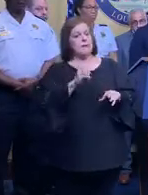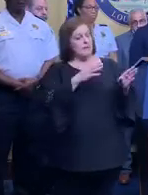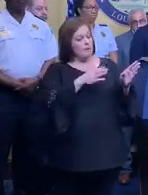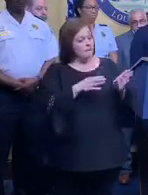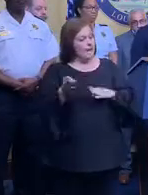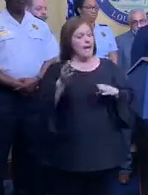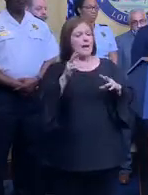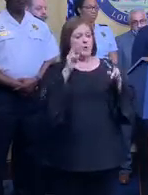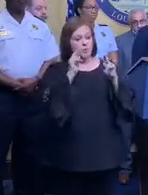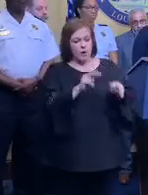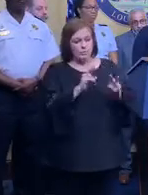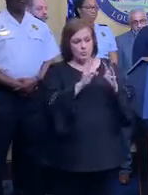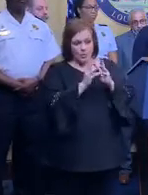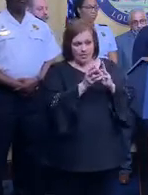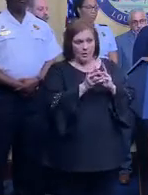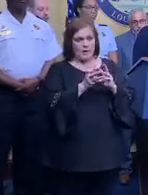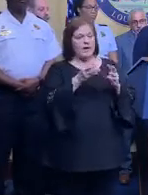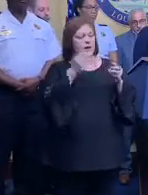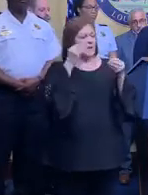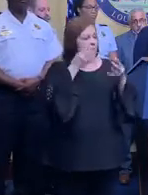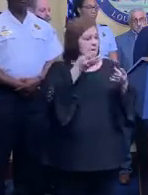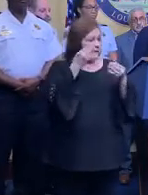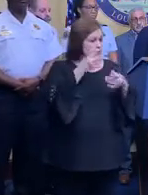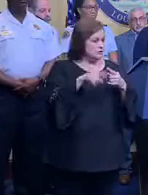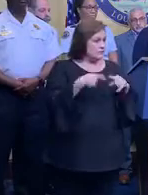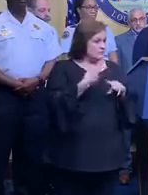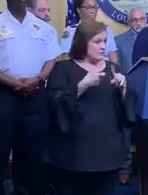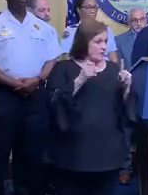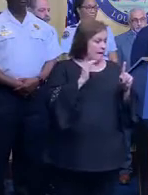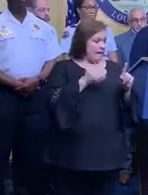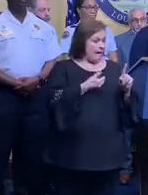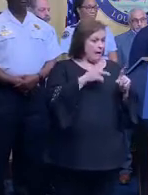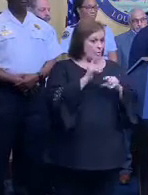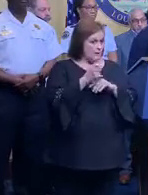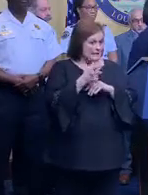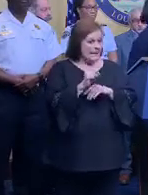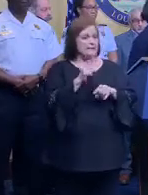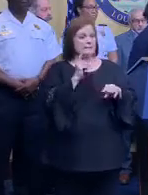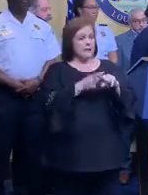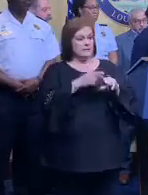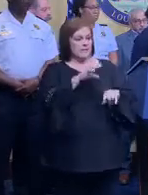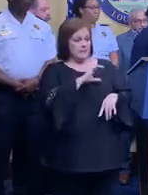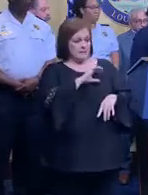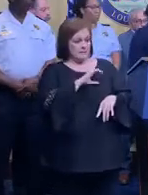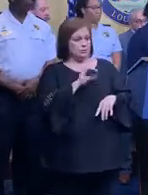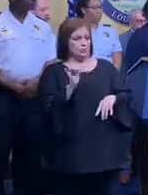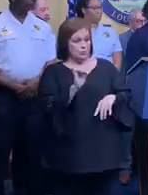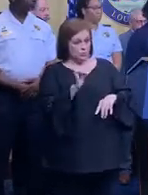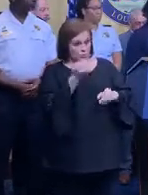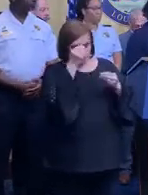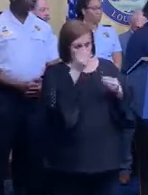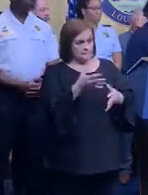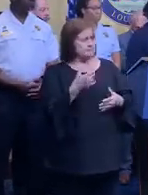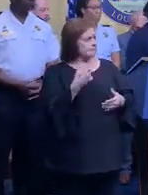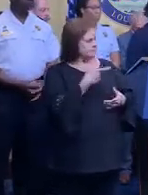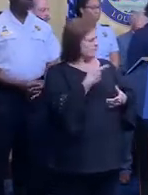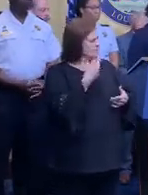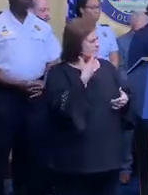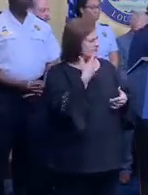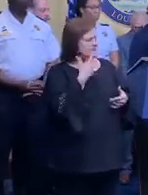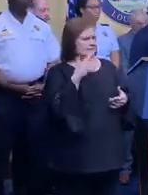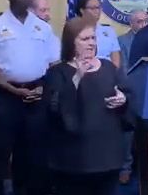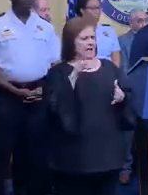prepared and keep an eye on weather forecasts, information from us, and messages from the local officials. Now, Sandra, I know that we had over